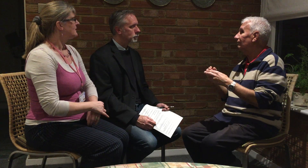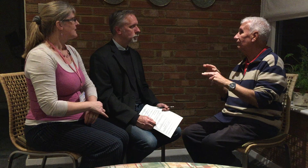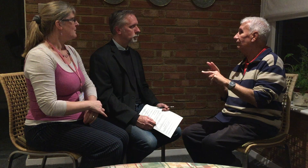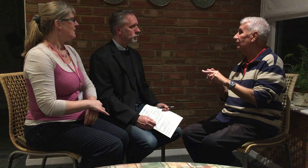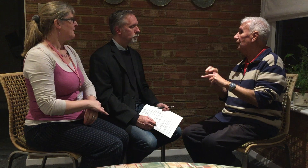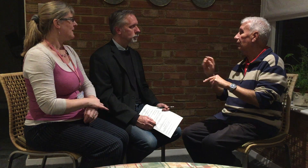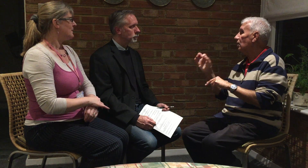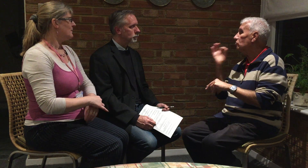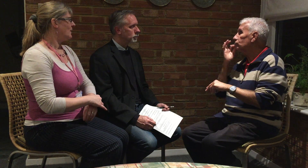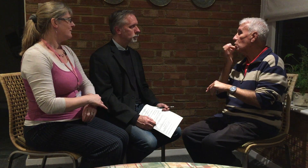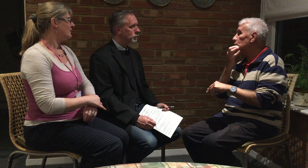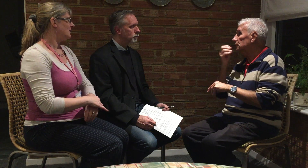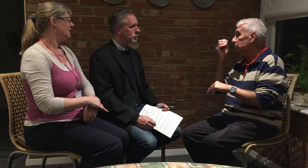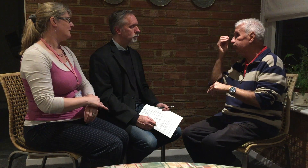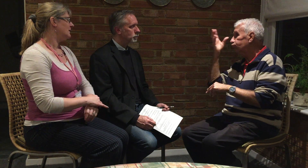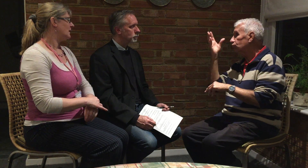So maybe that'd be more helpful if, do